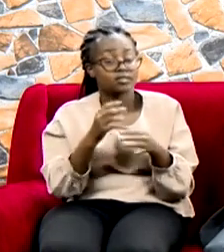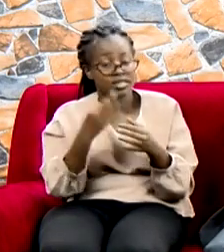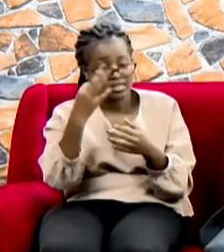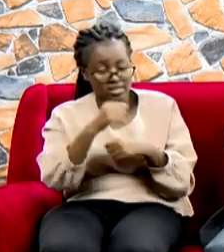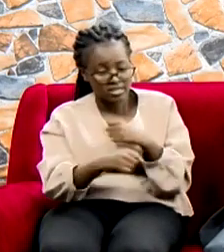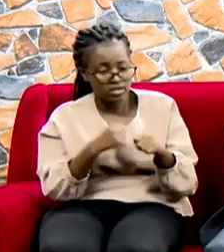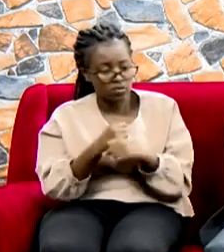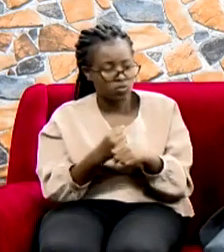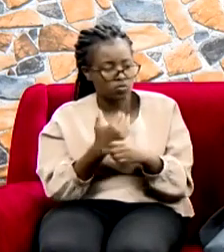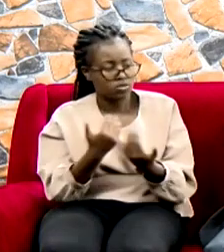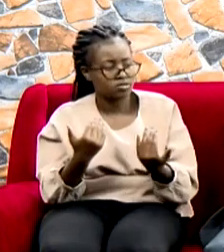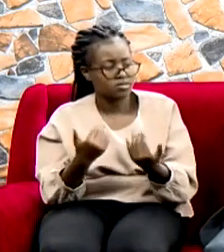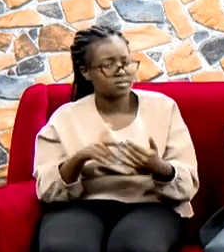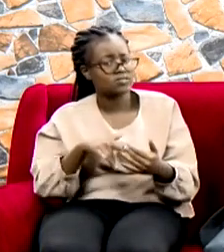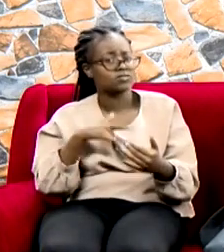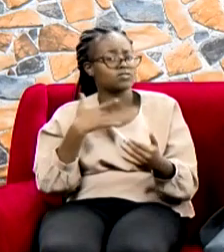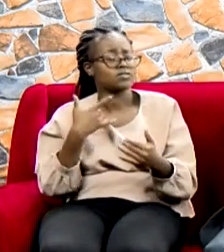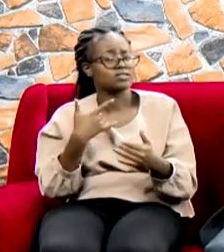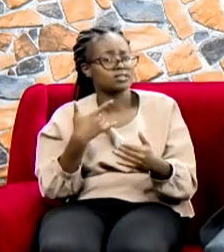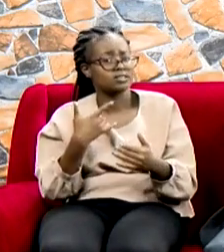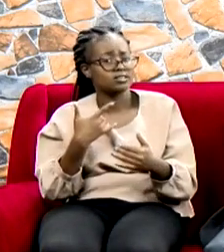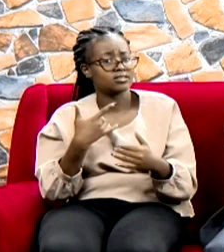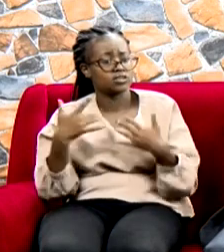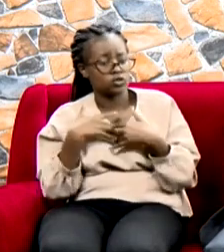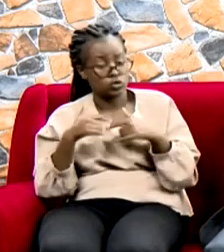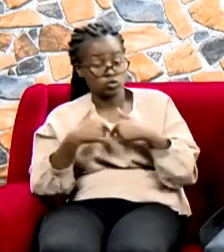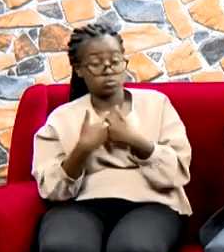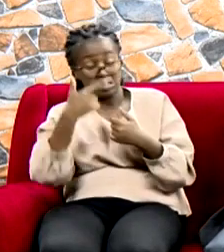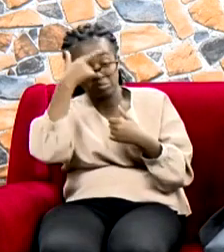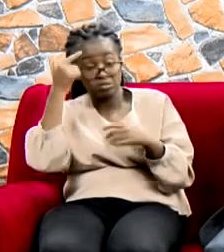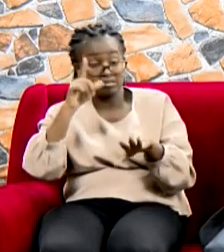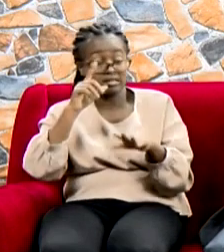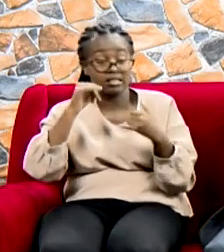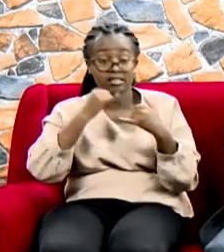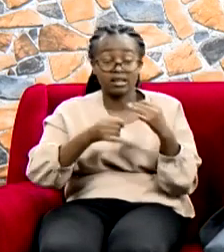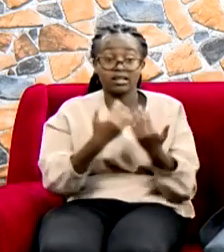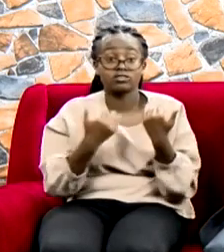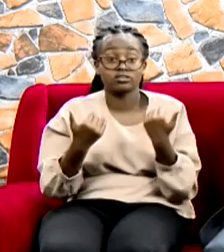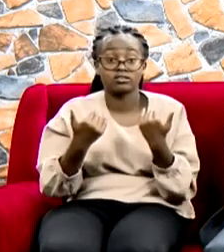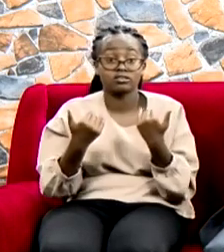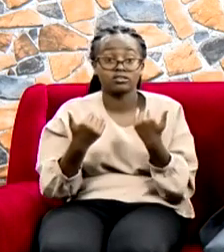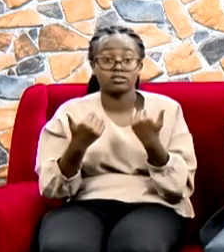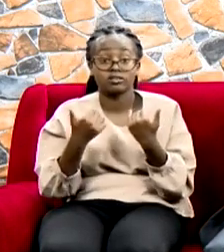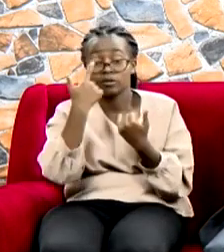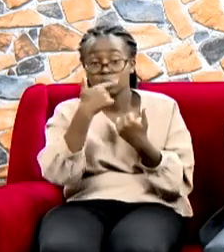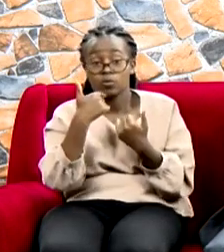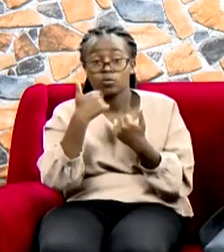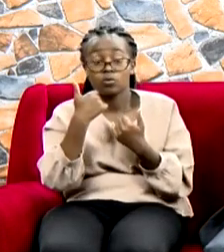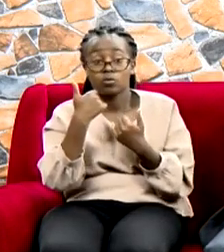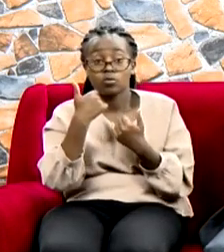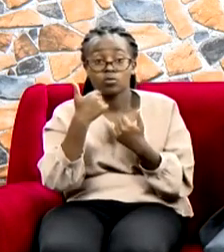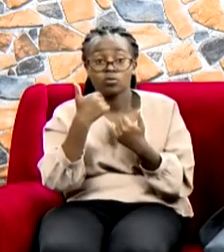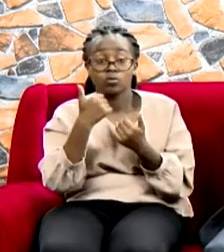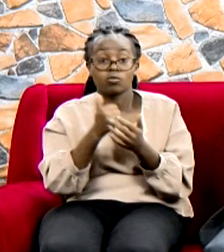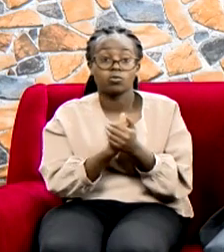child talking, because it feels very weird to me. Because the last child that I had who was neurotypical, that is